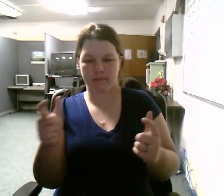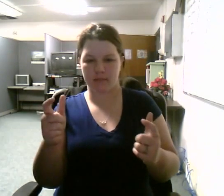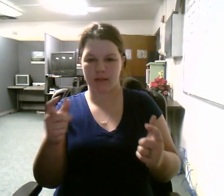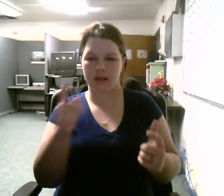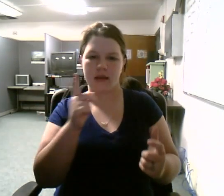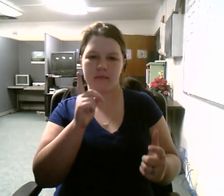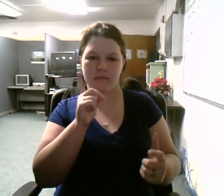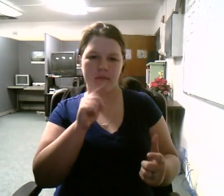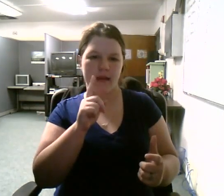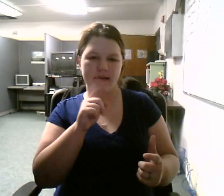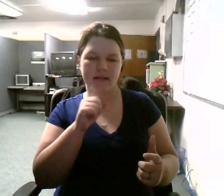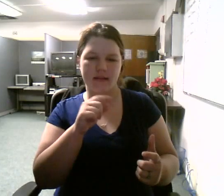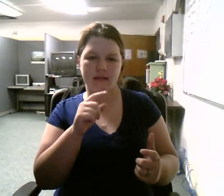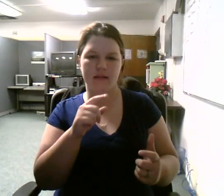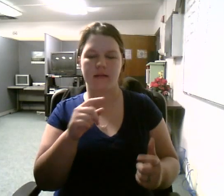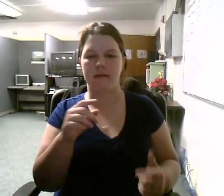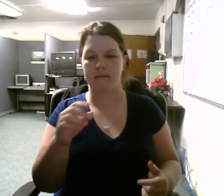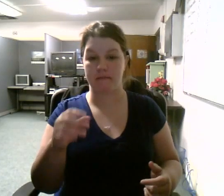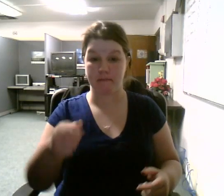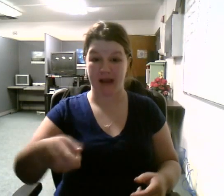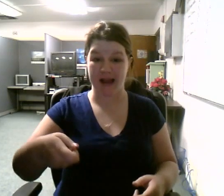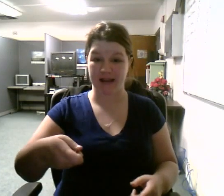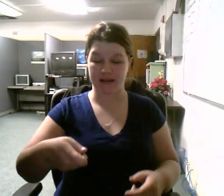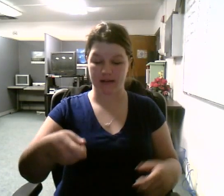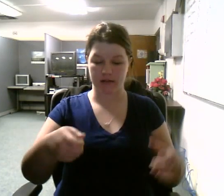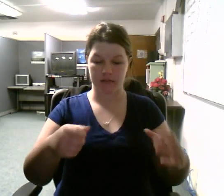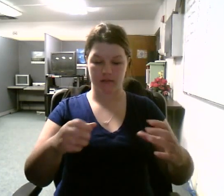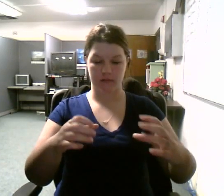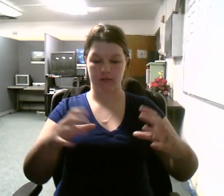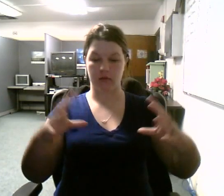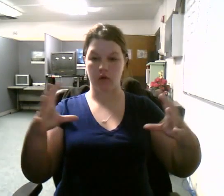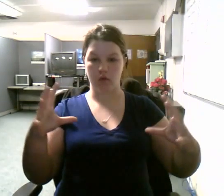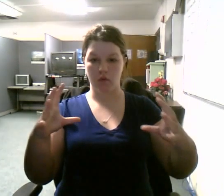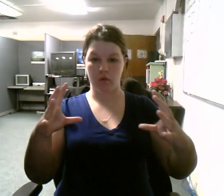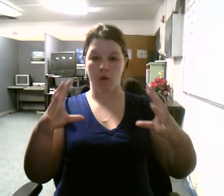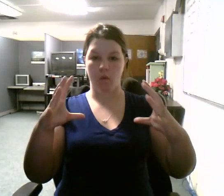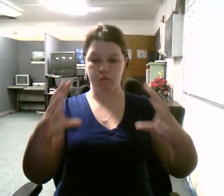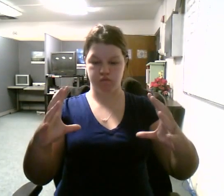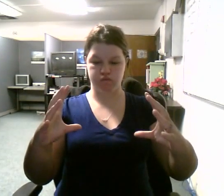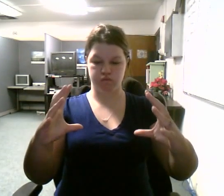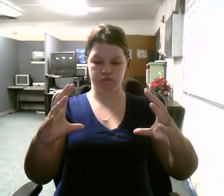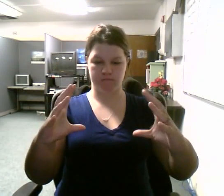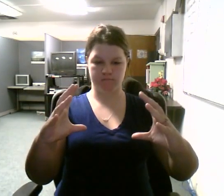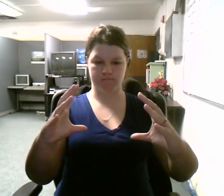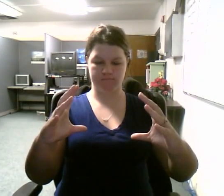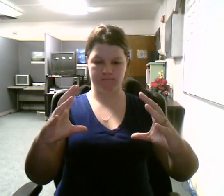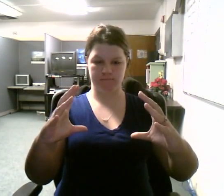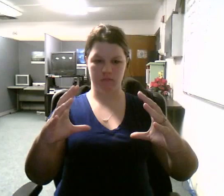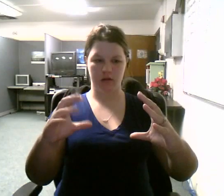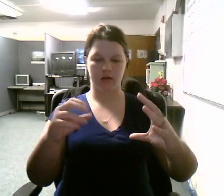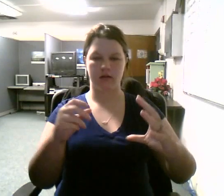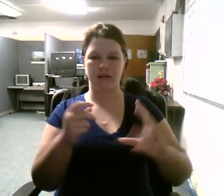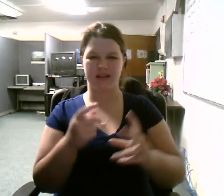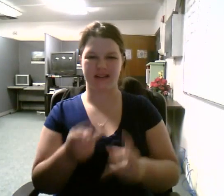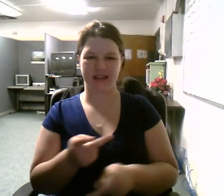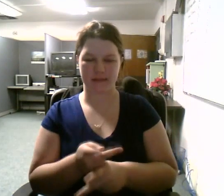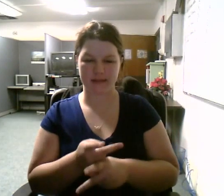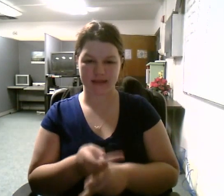and fluids inside the cell, and will keep any nasty things outside the cell. But there are some little holes in